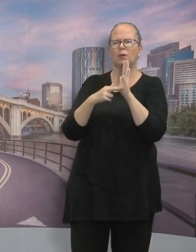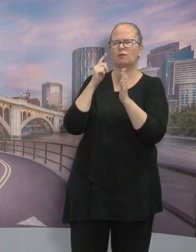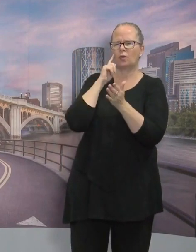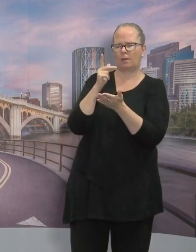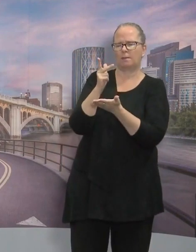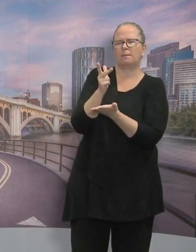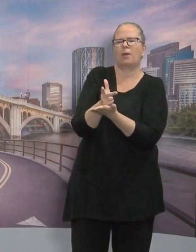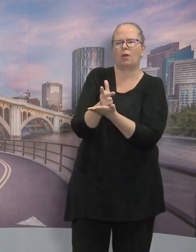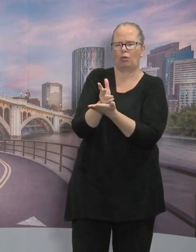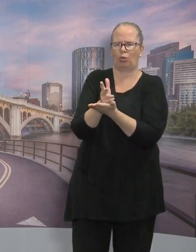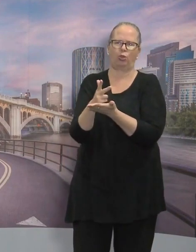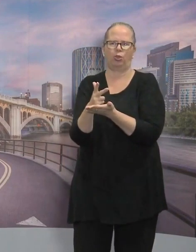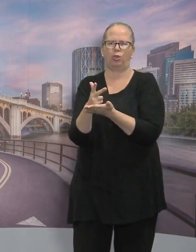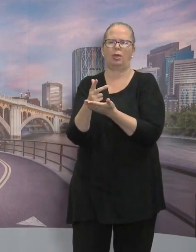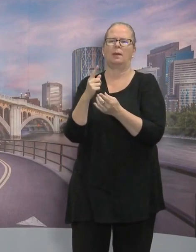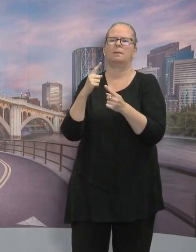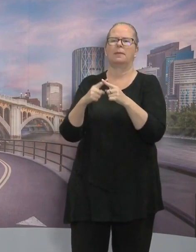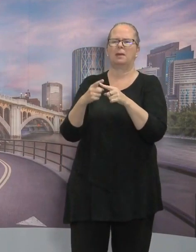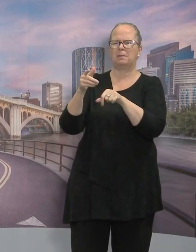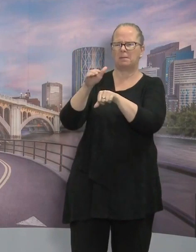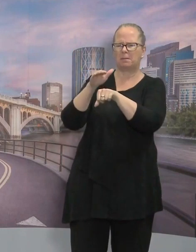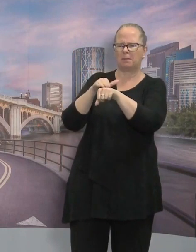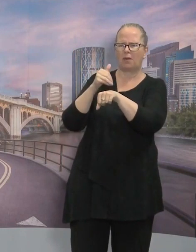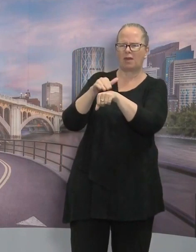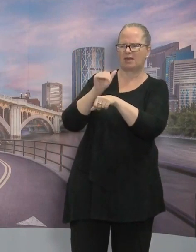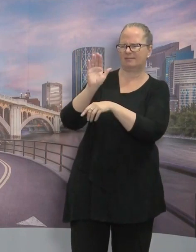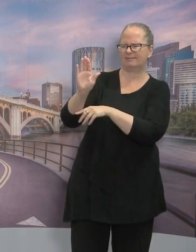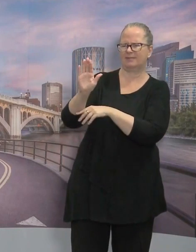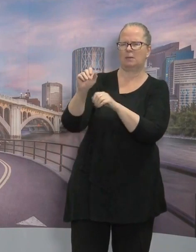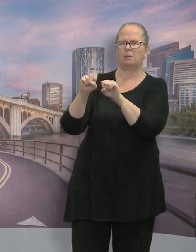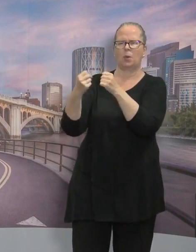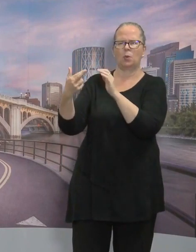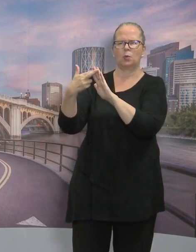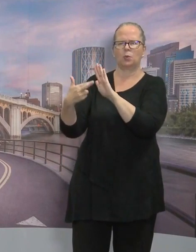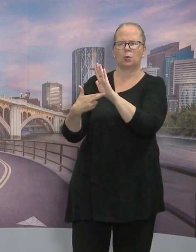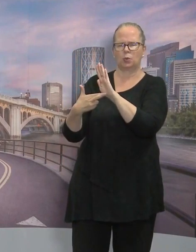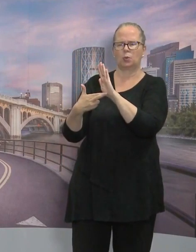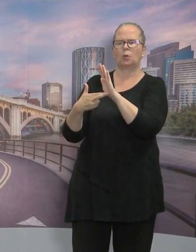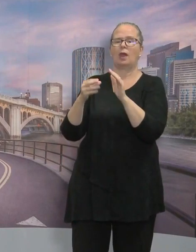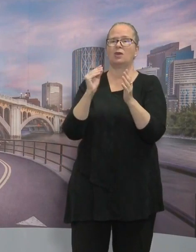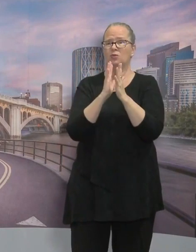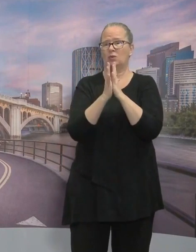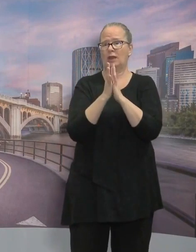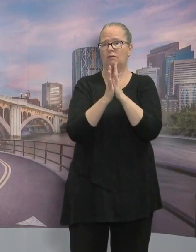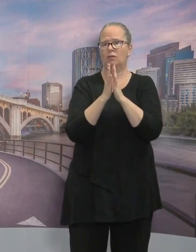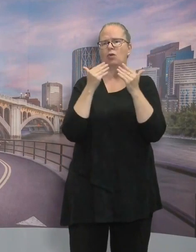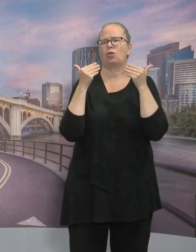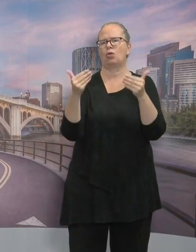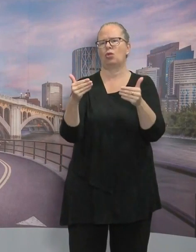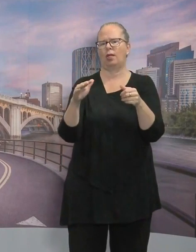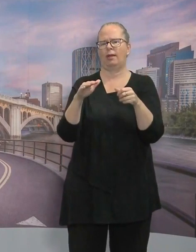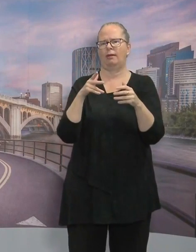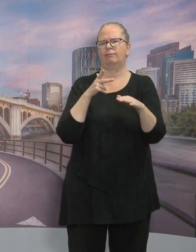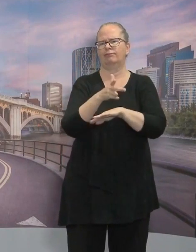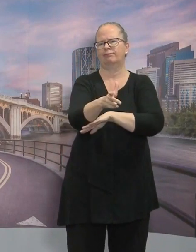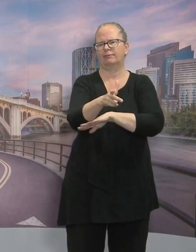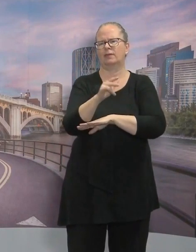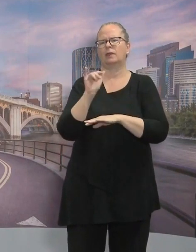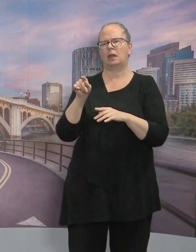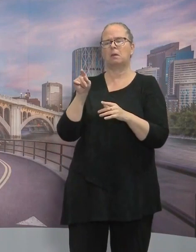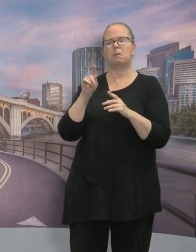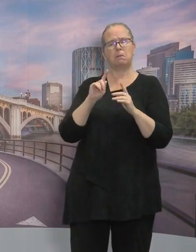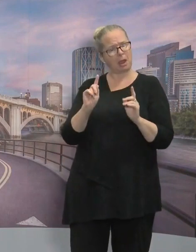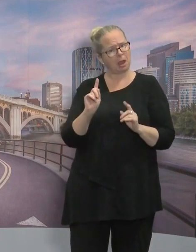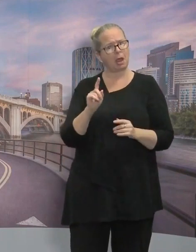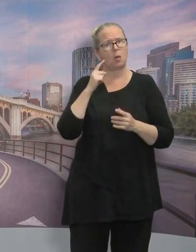traffic. Again, thank you, Calgary. These numbers have been steadily decreasing over the last 3 weeks, and this is a result of the work that you